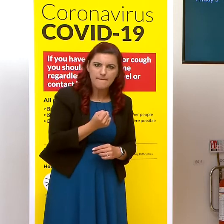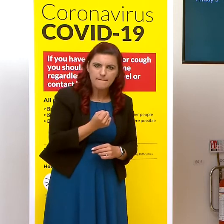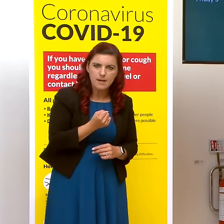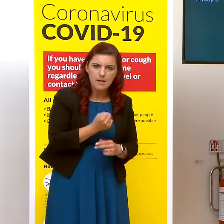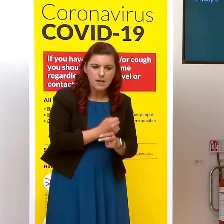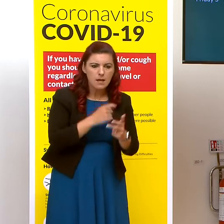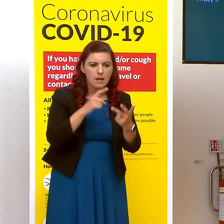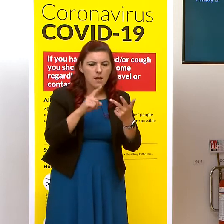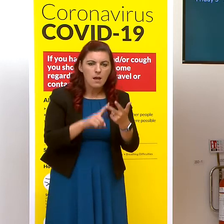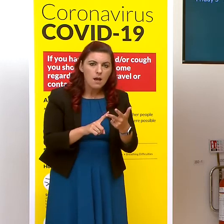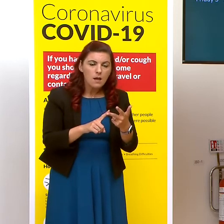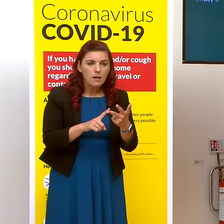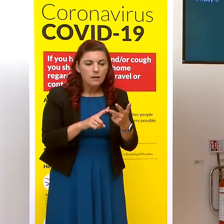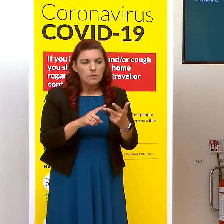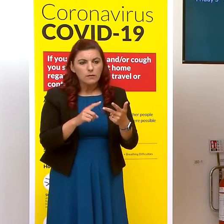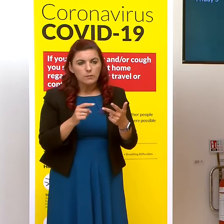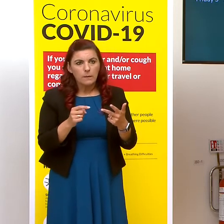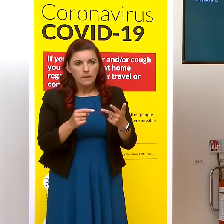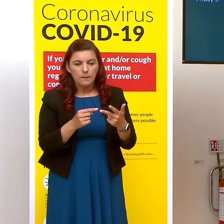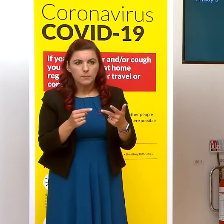Other than that,